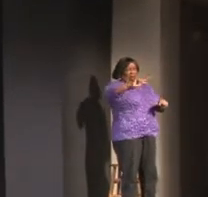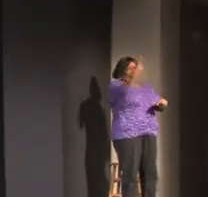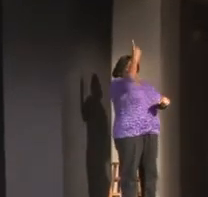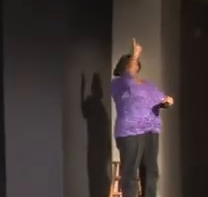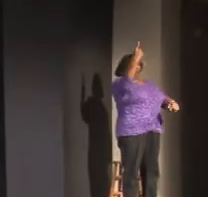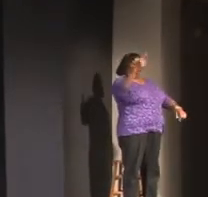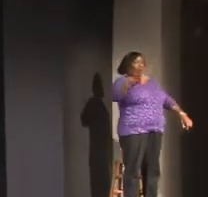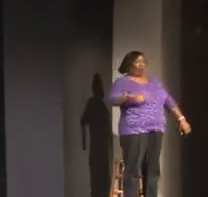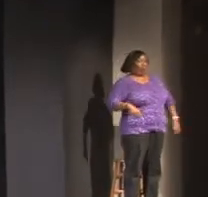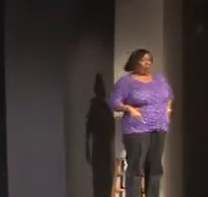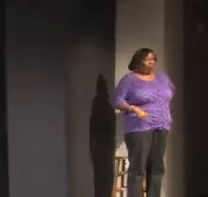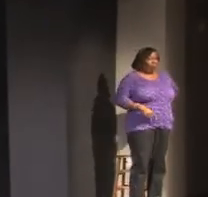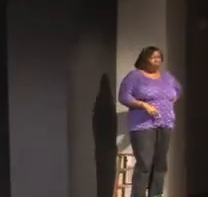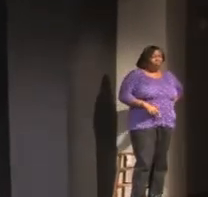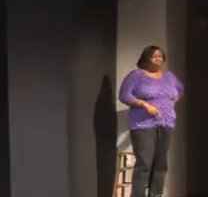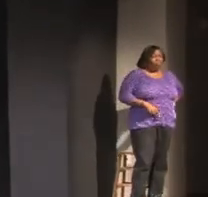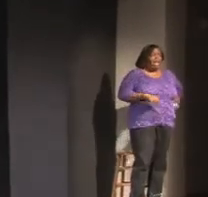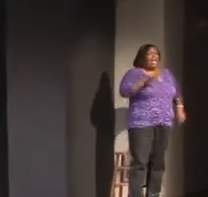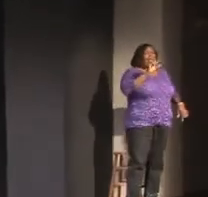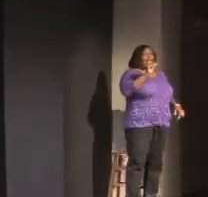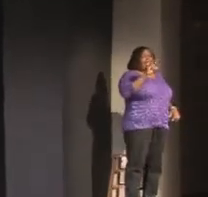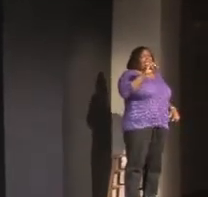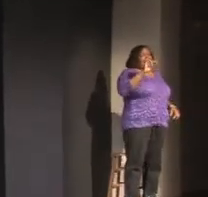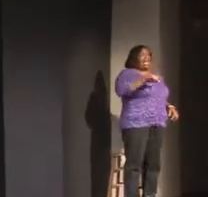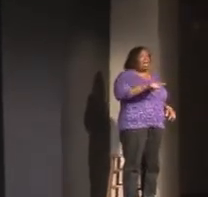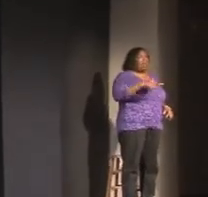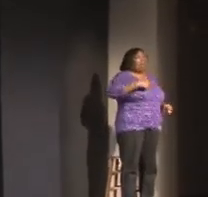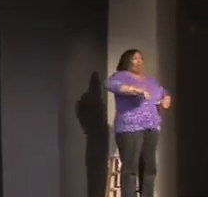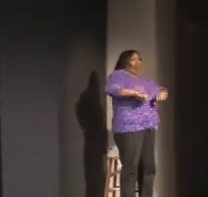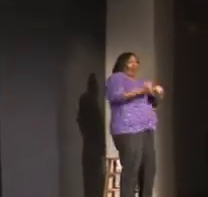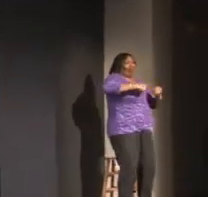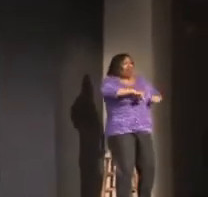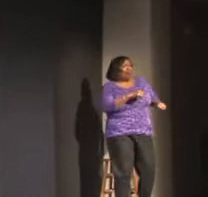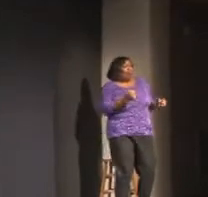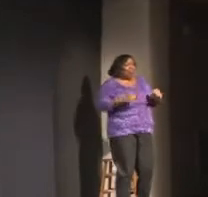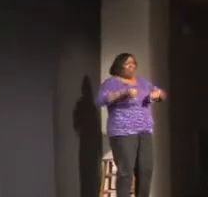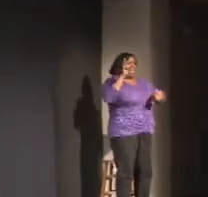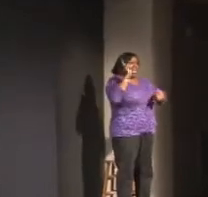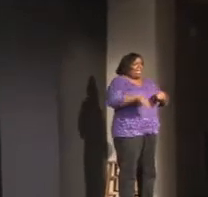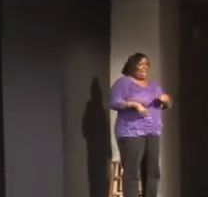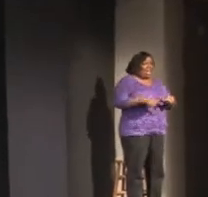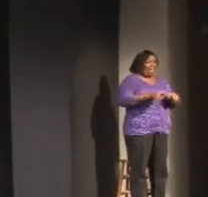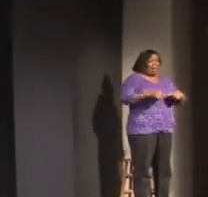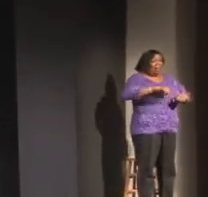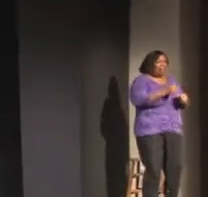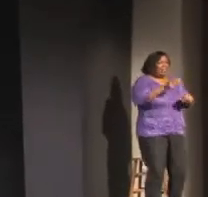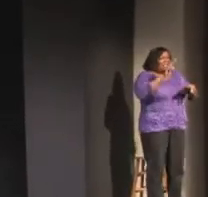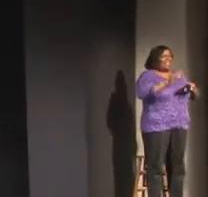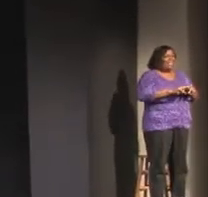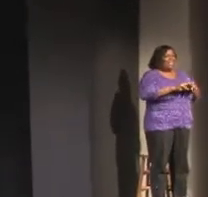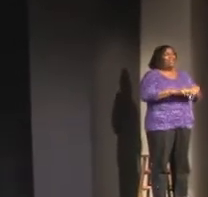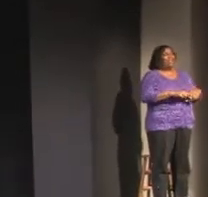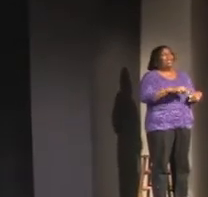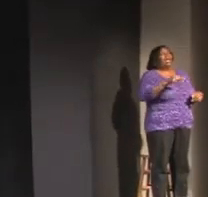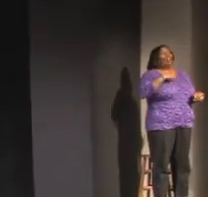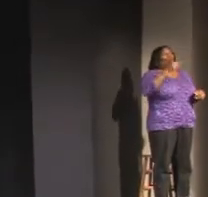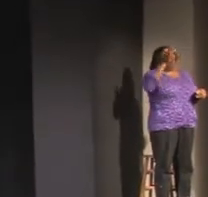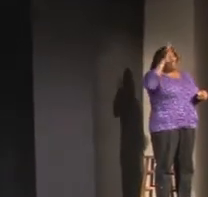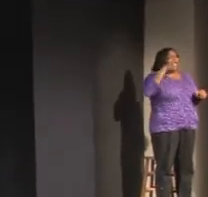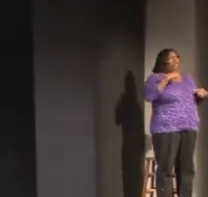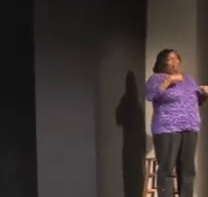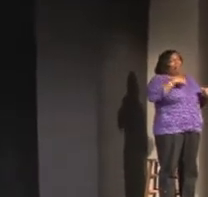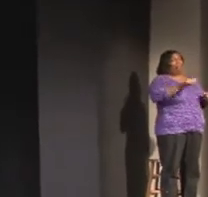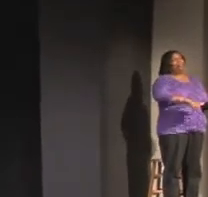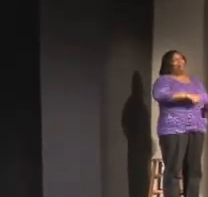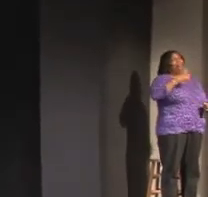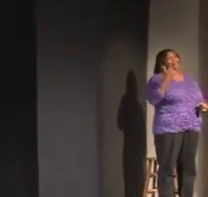it first. Samuel was whining and squirming around because he couldn't fit all the way in. And that's how come Daddy said I had to